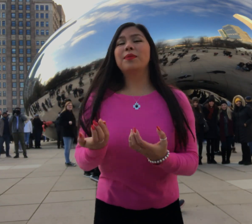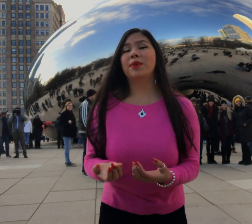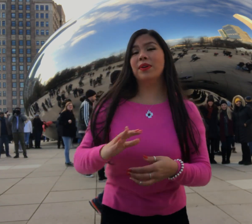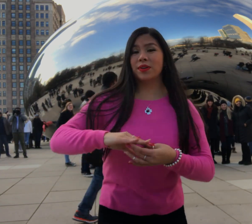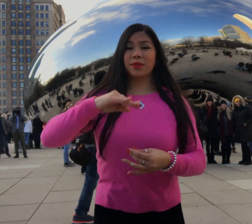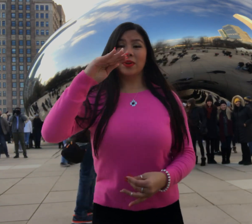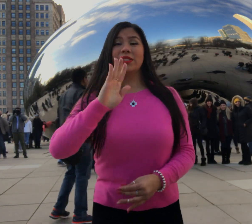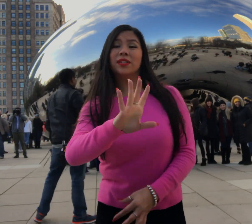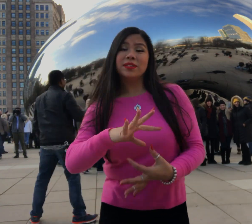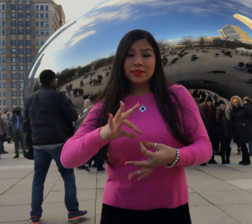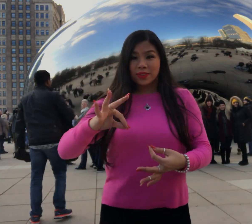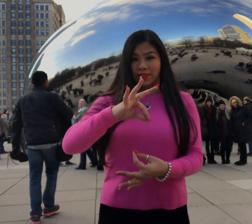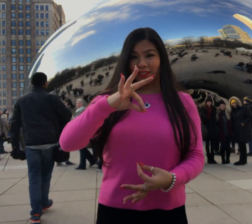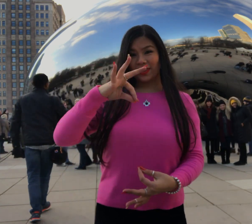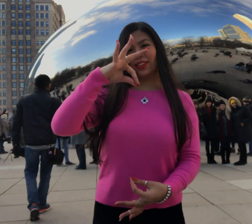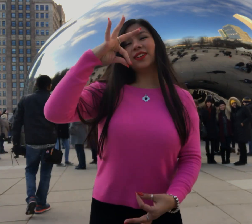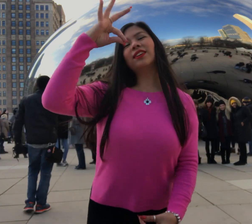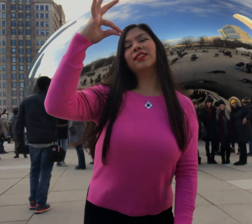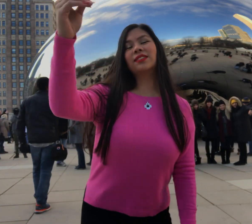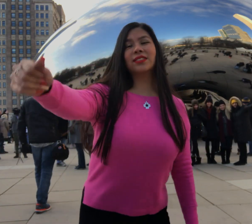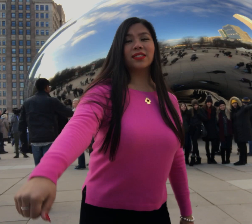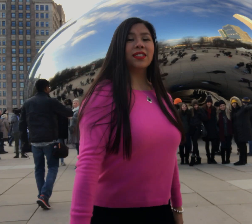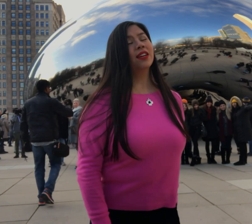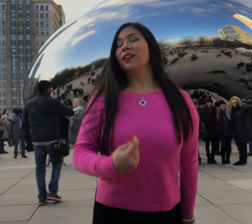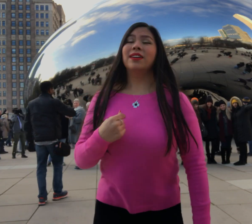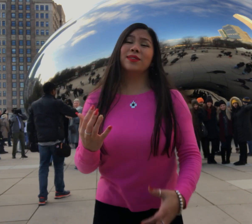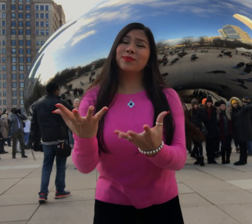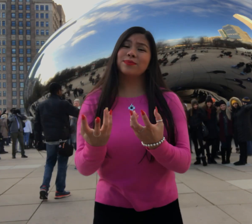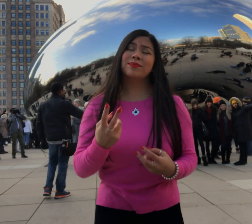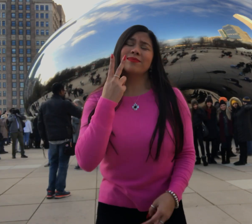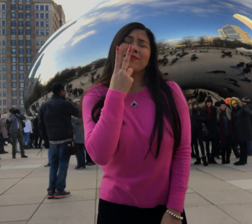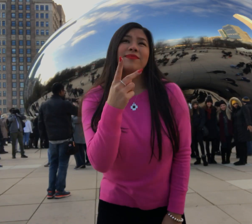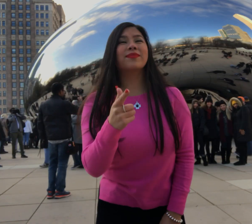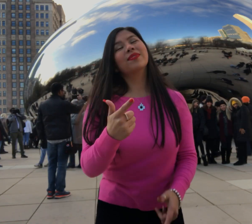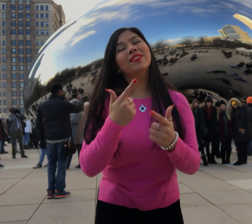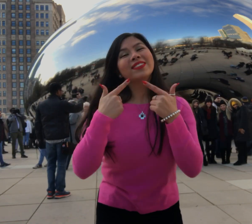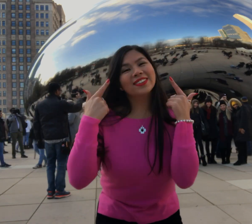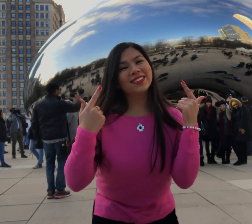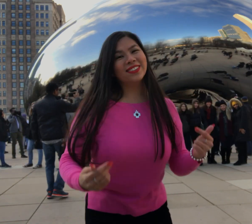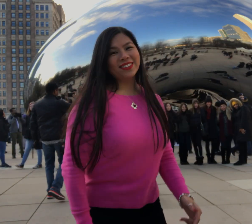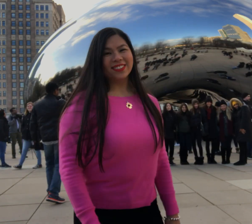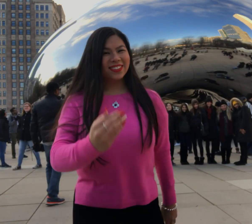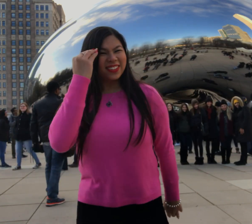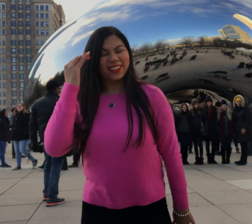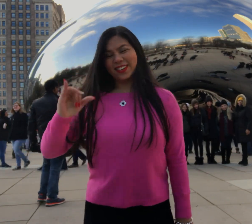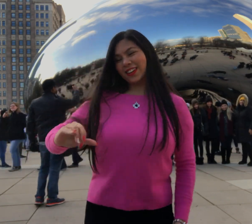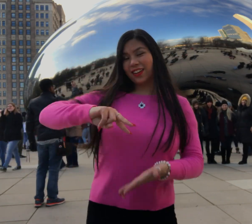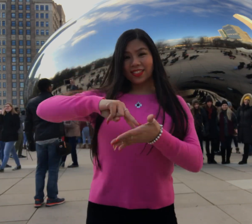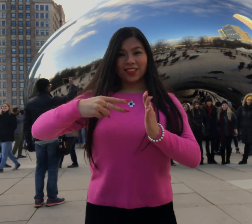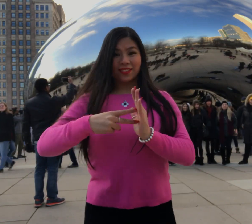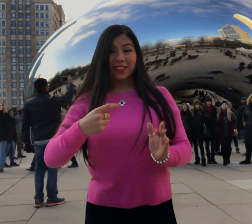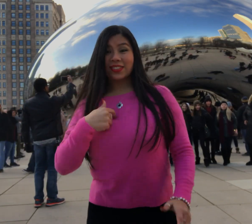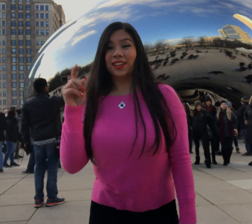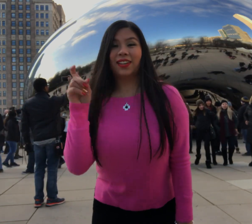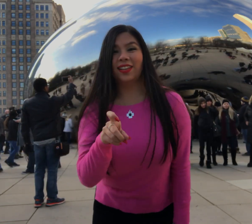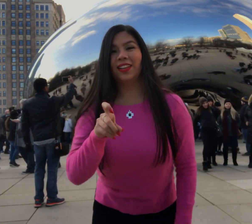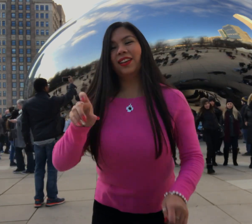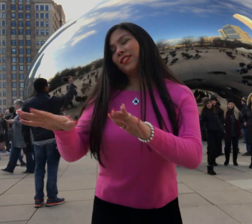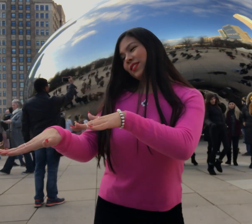wanna raise your spirits, I want to see you smile No, that means I'll have